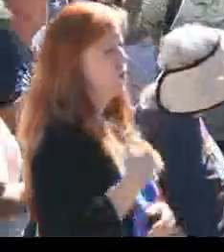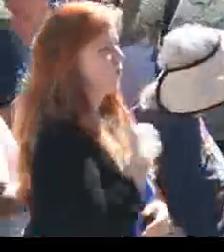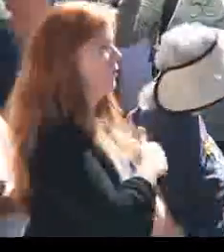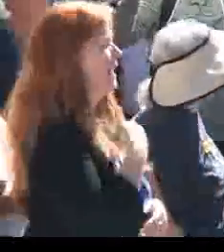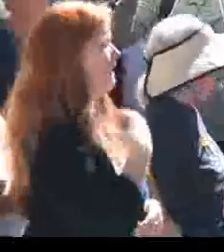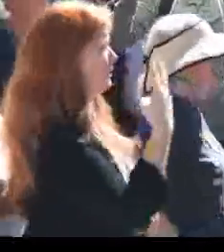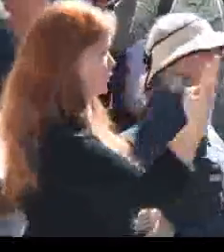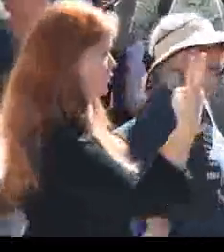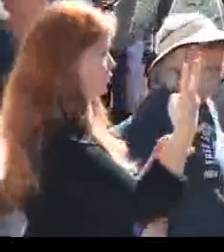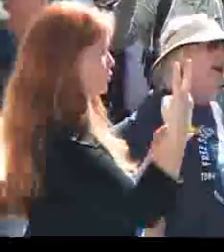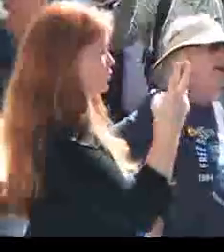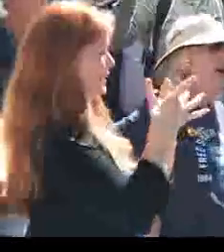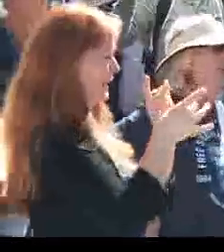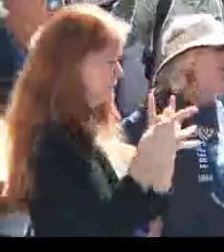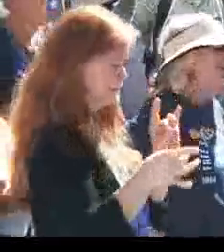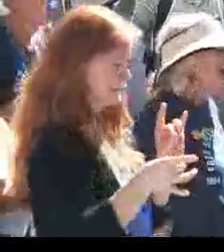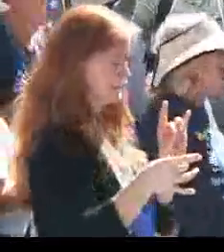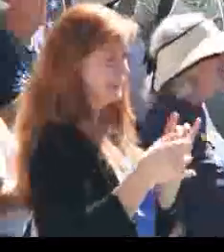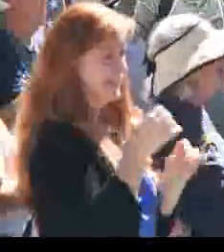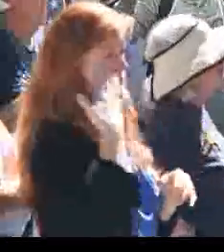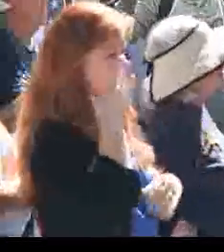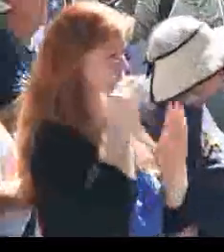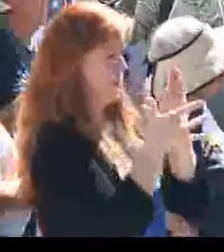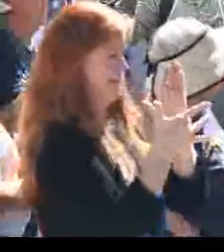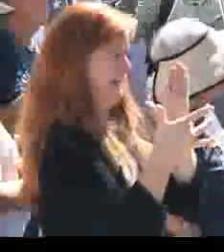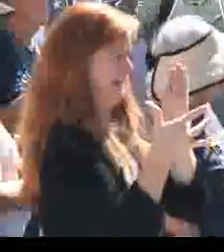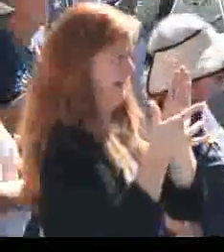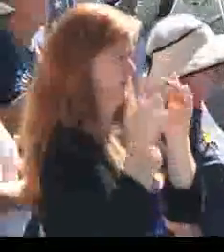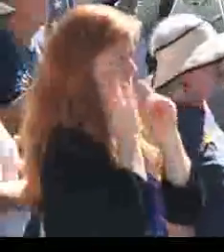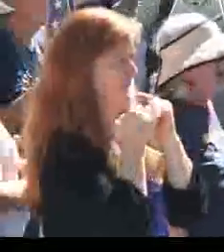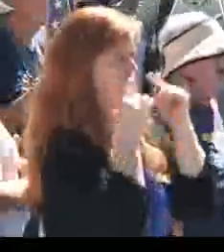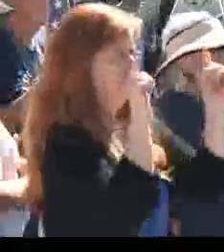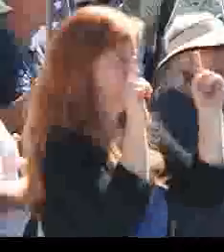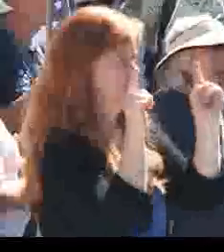two clips. We don't know if the technology will